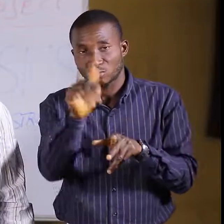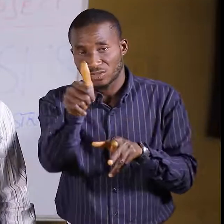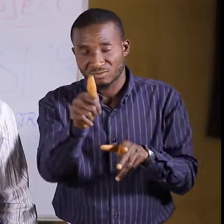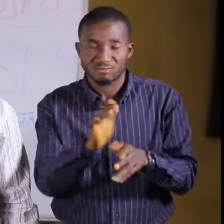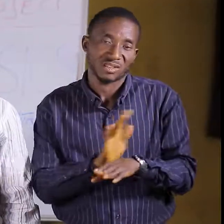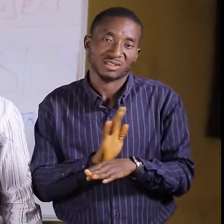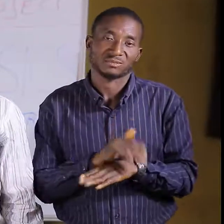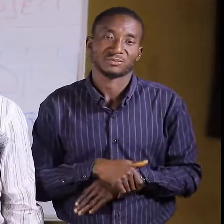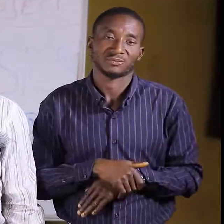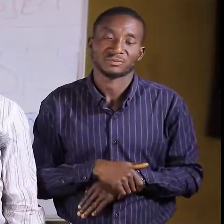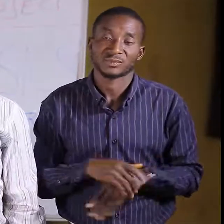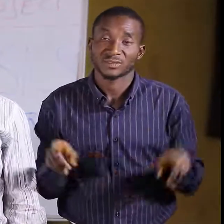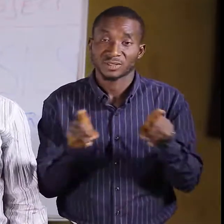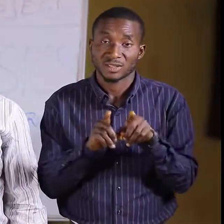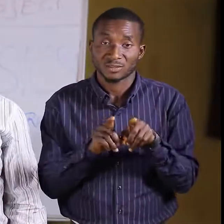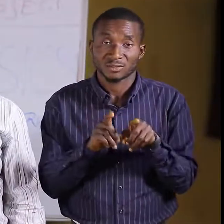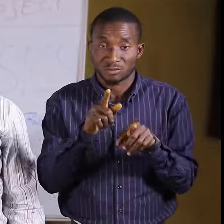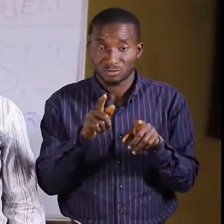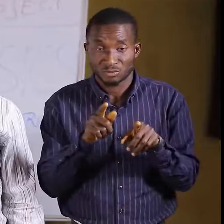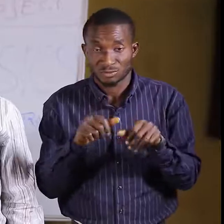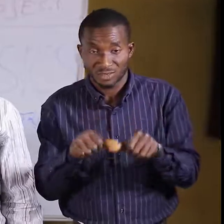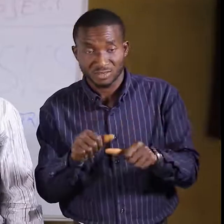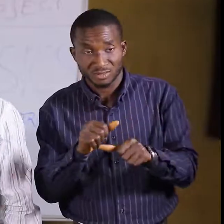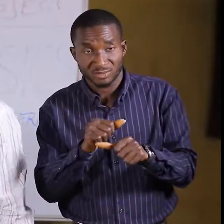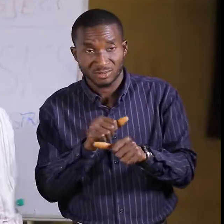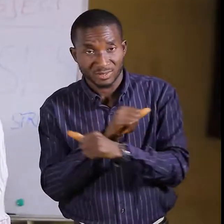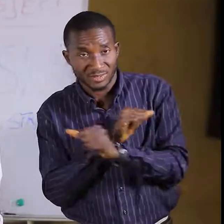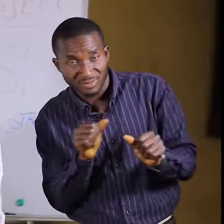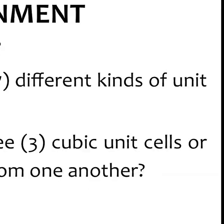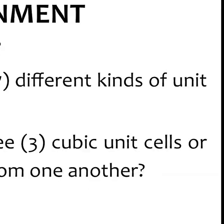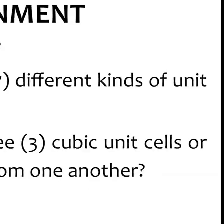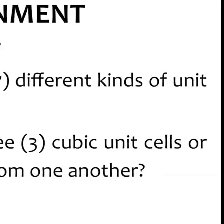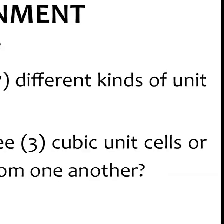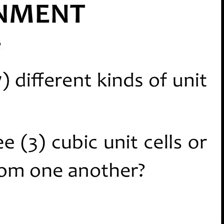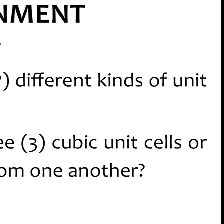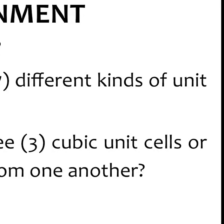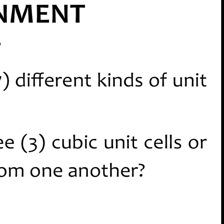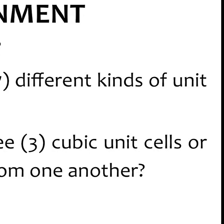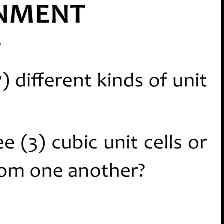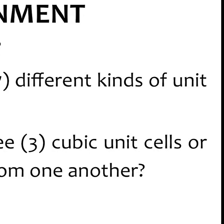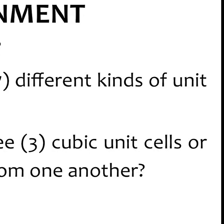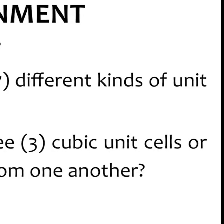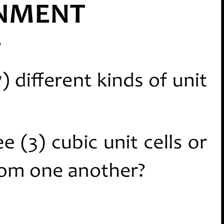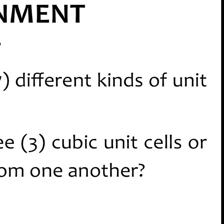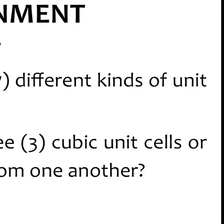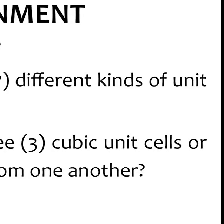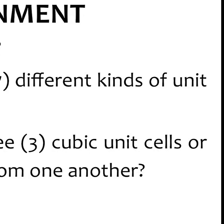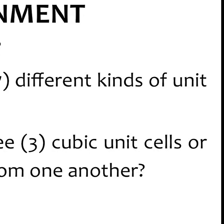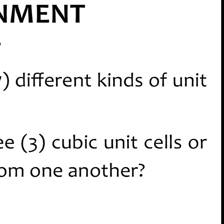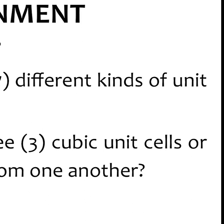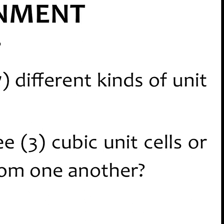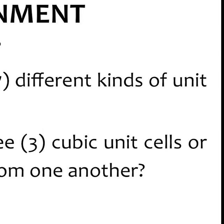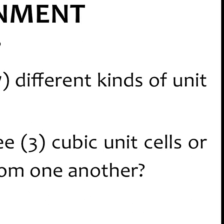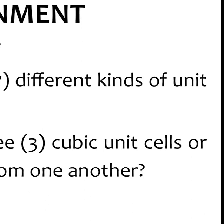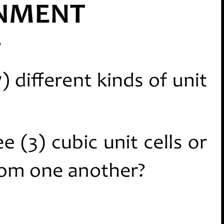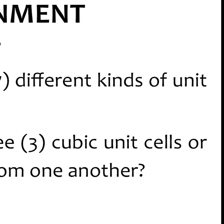busy as you stay safe and keep learning. On the assignment number 1A, what is a